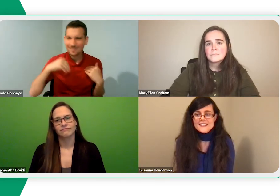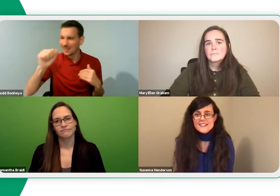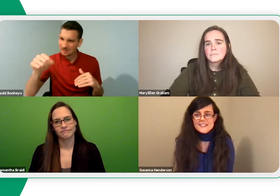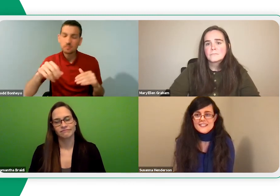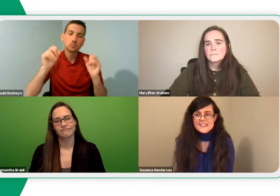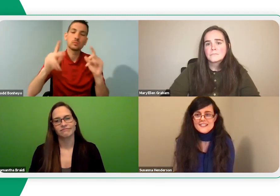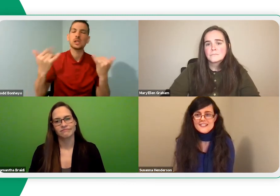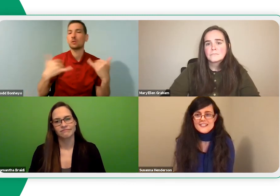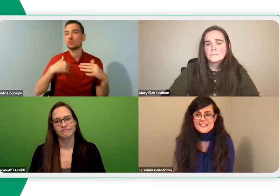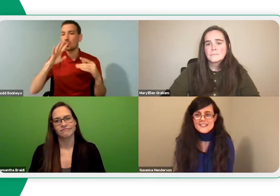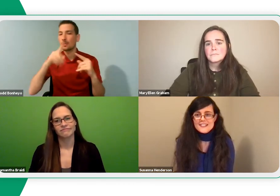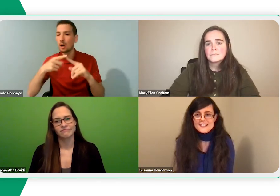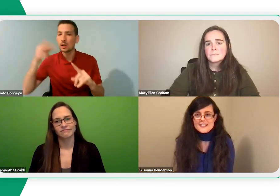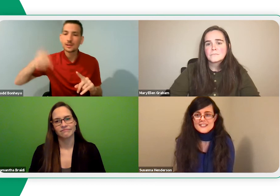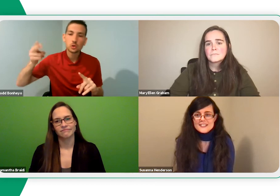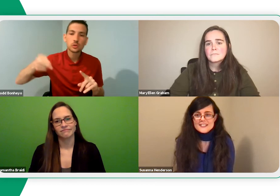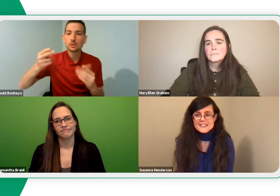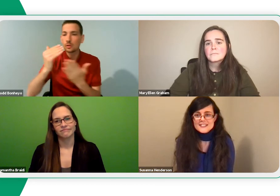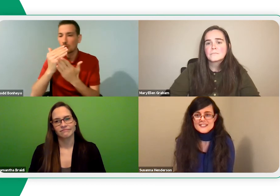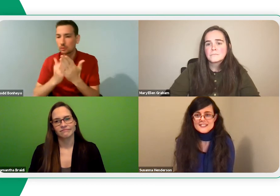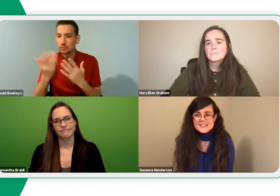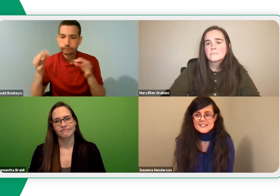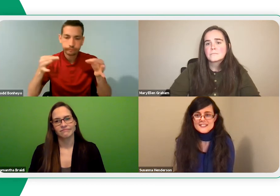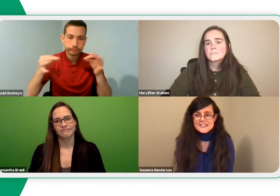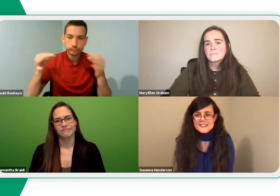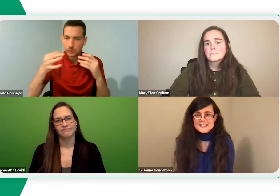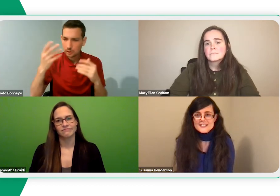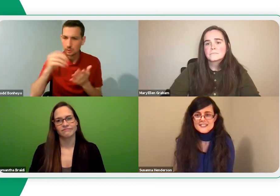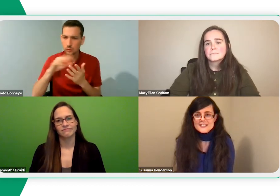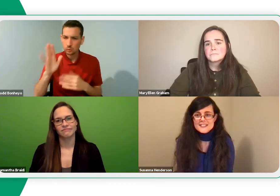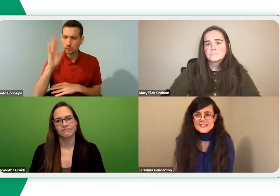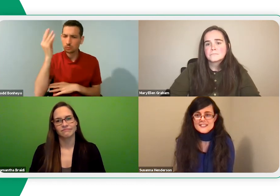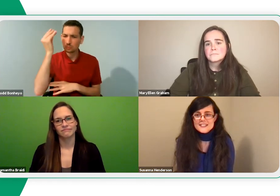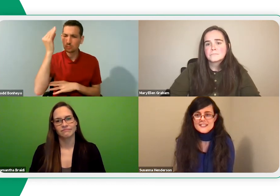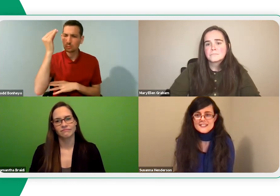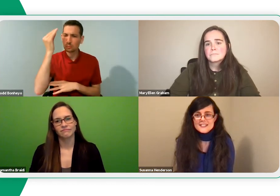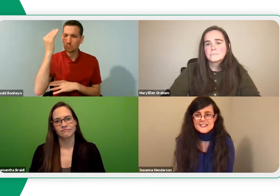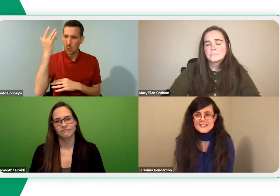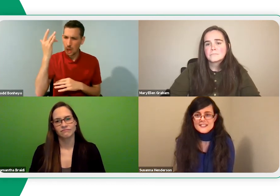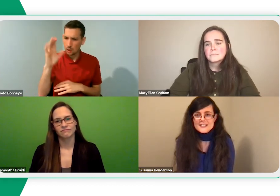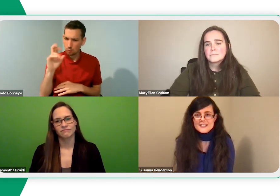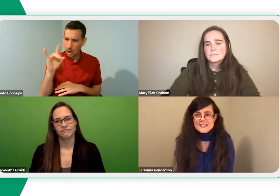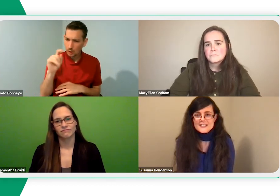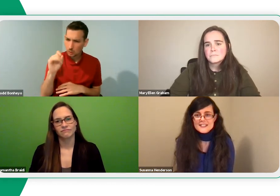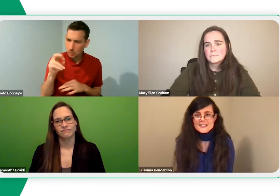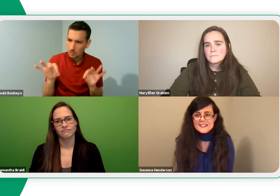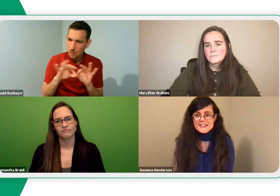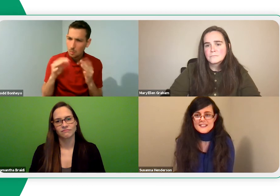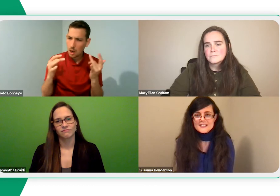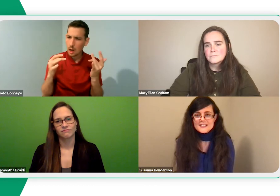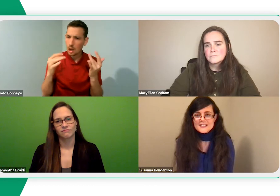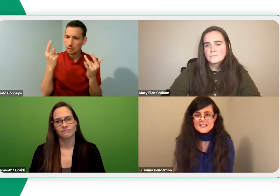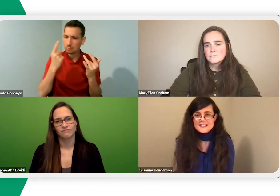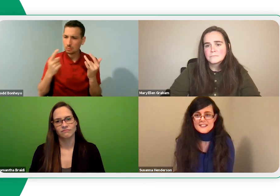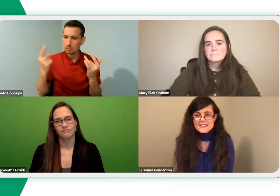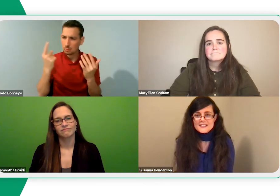or what the interest rates are, and just kind of throwing that out there, maybe in a history lesson, explaining where all this came for